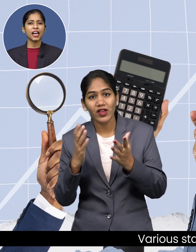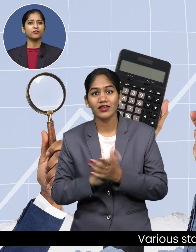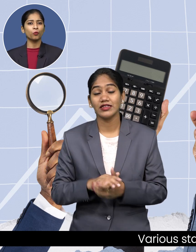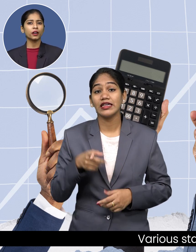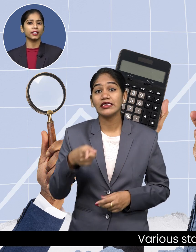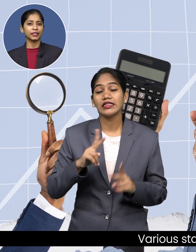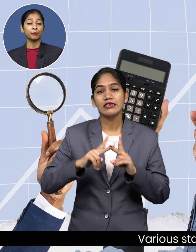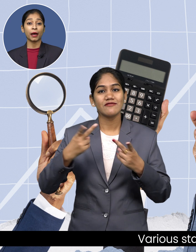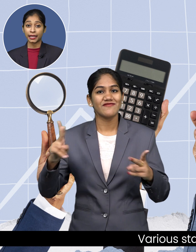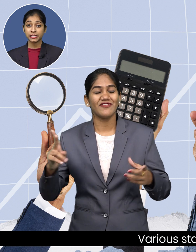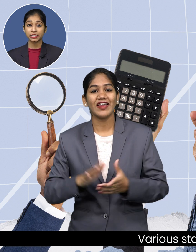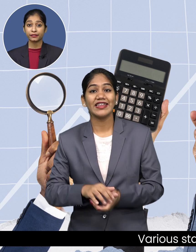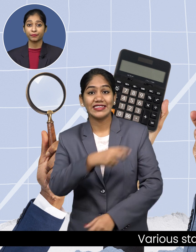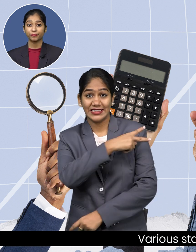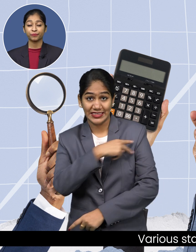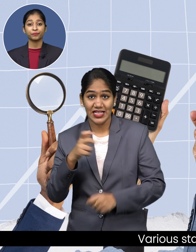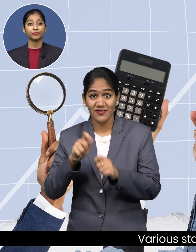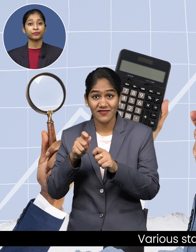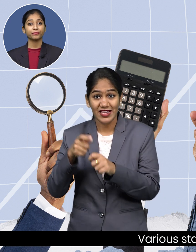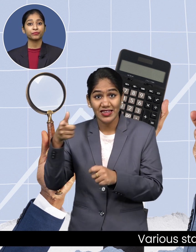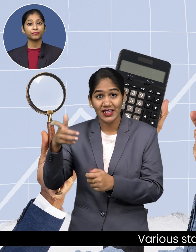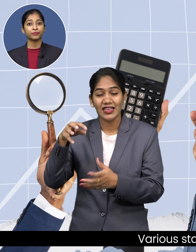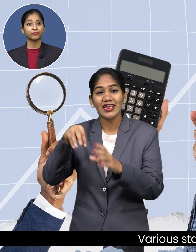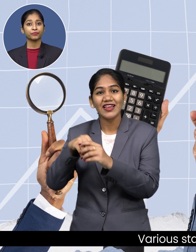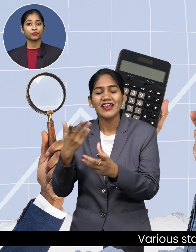Various staff working in banks,